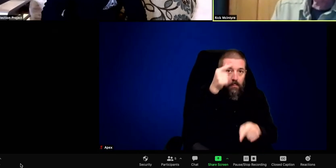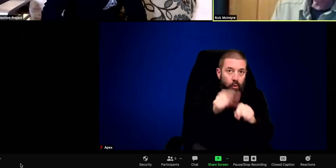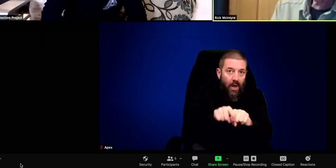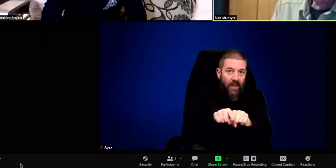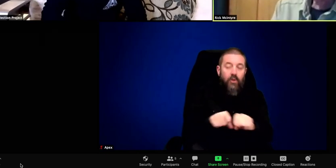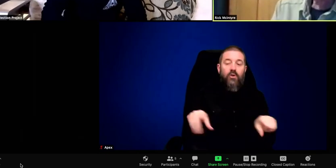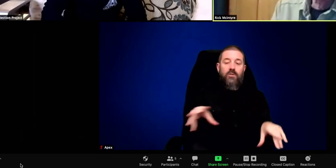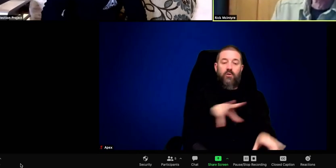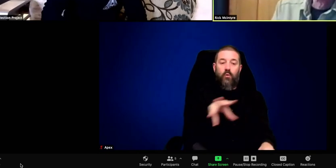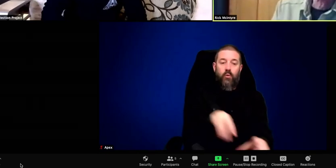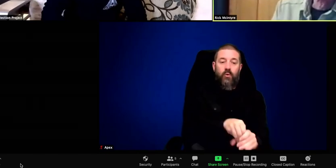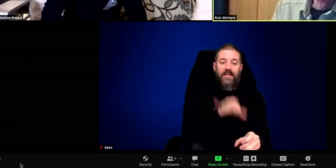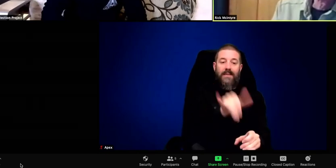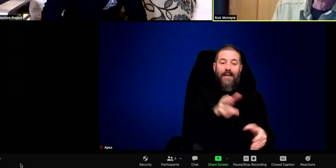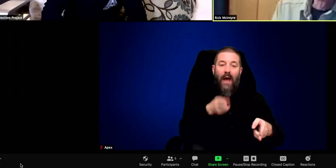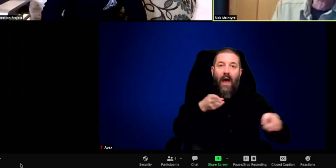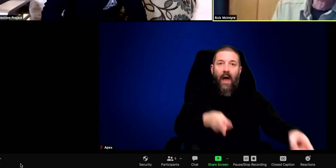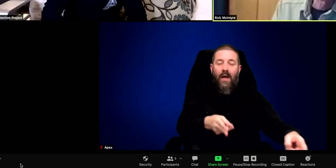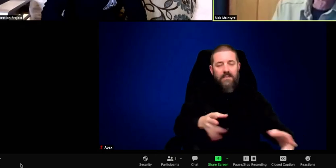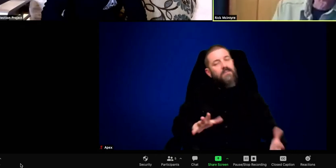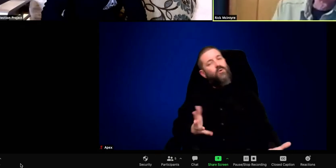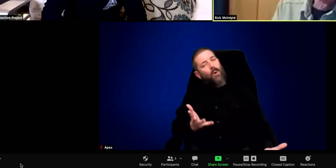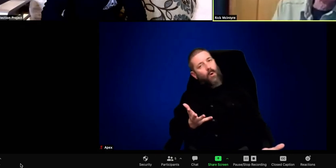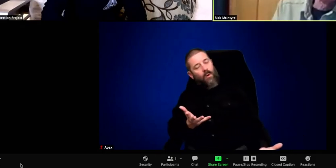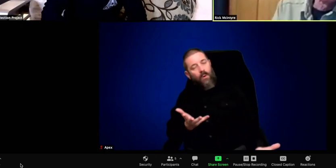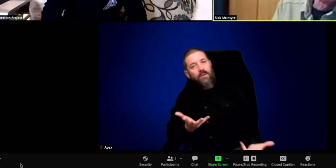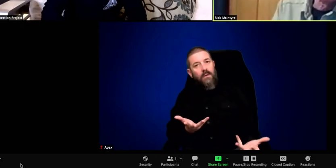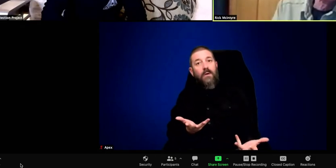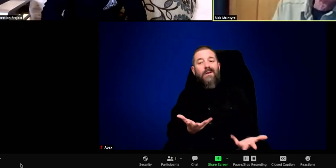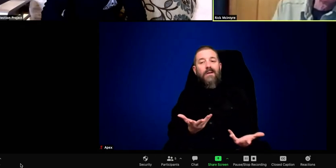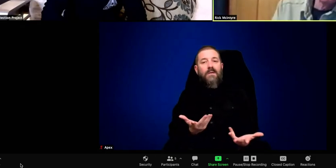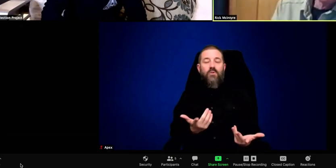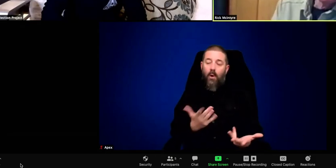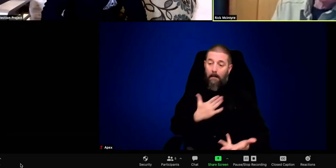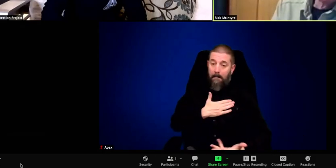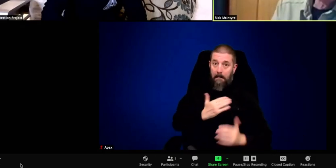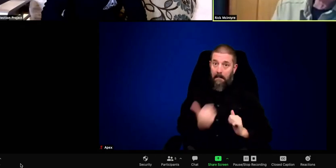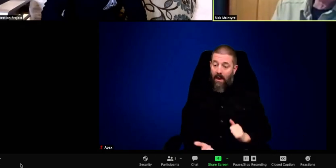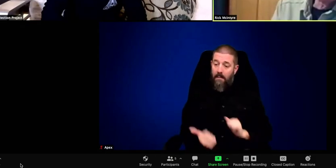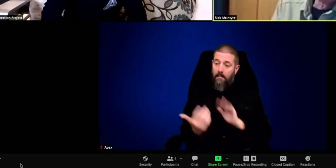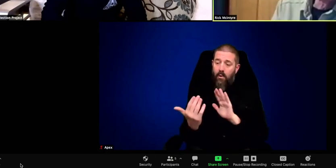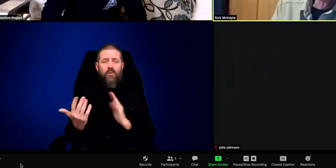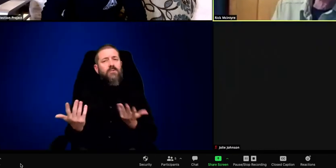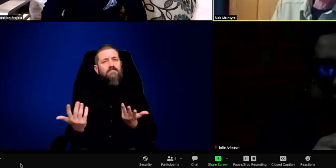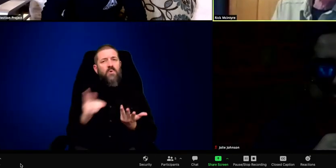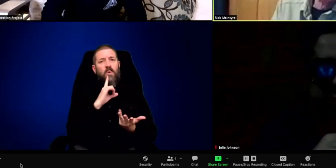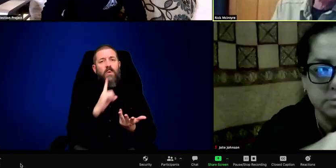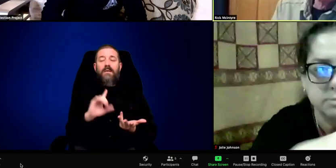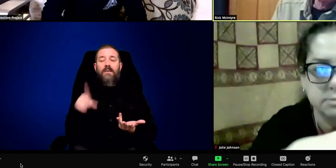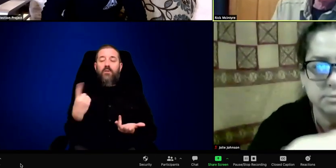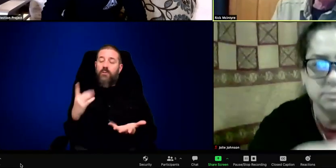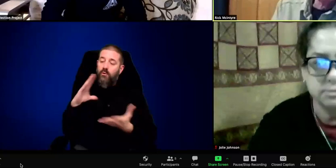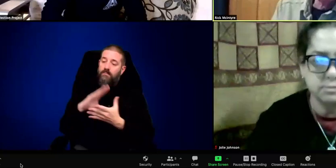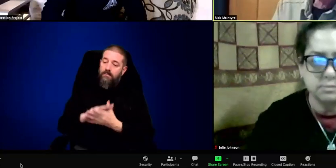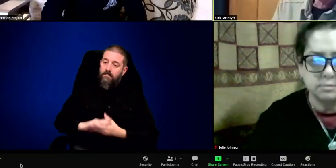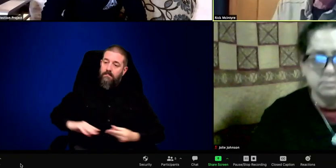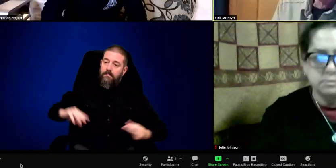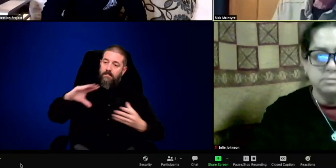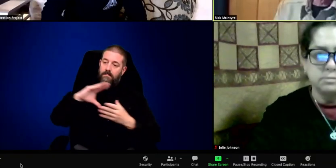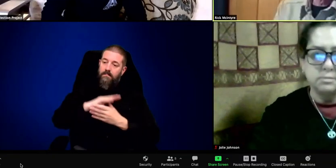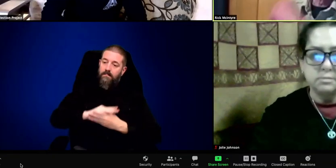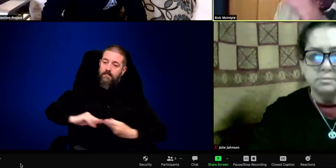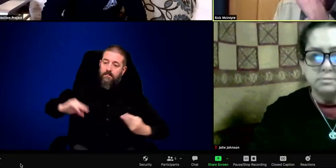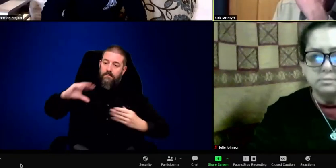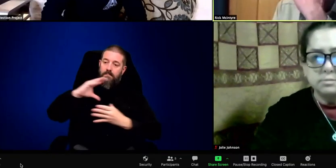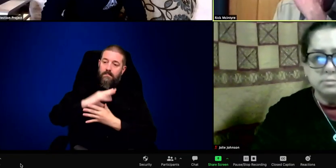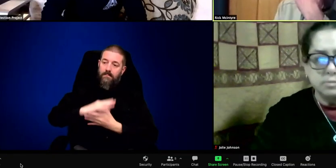maybe casually say, oh, you know, you might be interested because I know you're a hunter in this hunt that I saw these wolves the other day. And